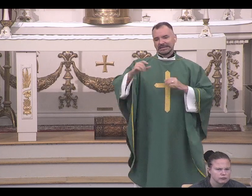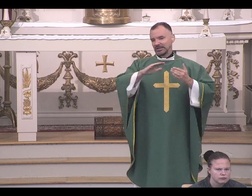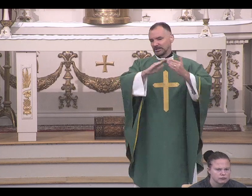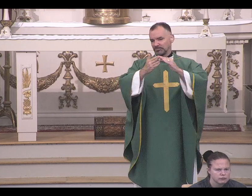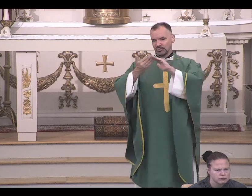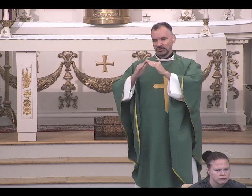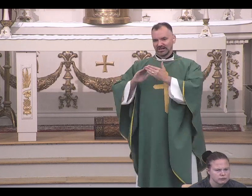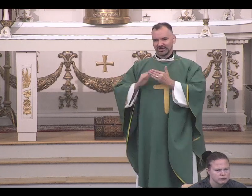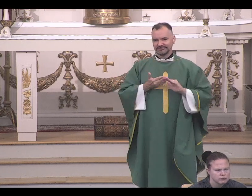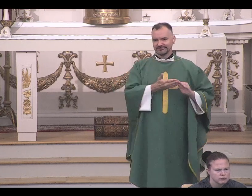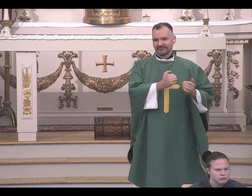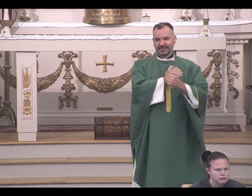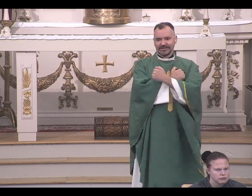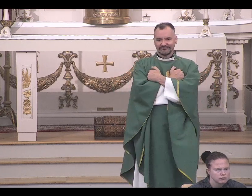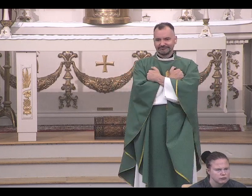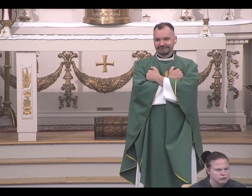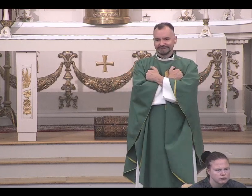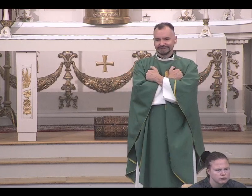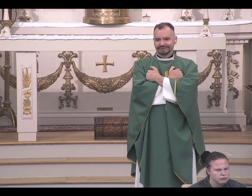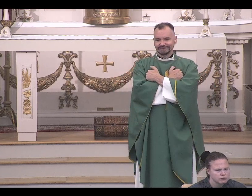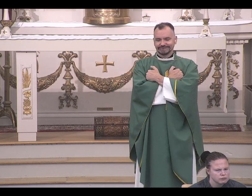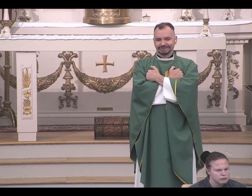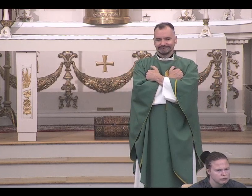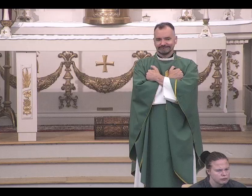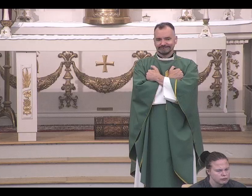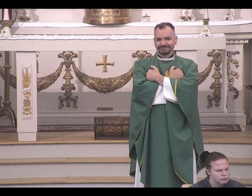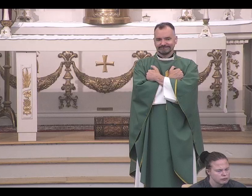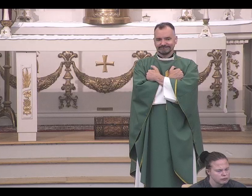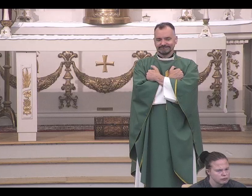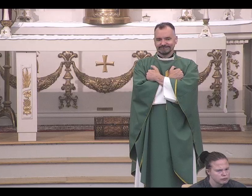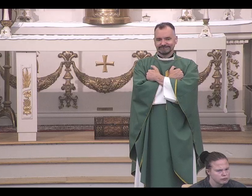Many people need community, a community of love.